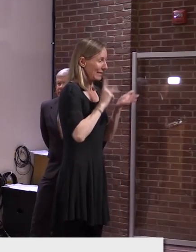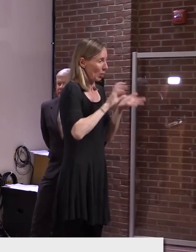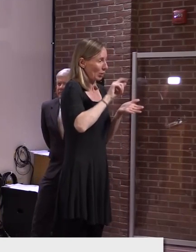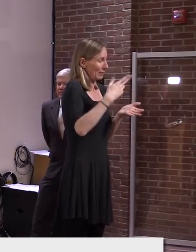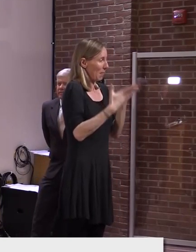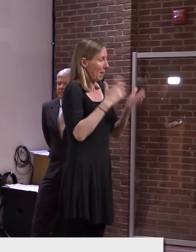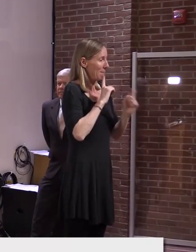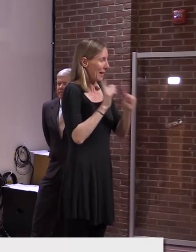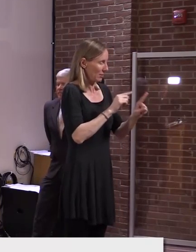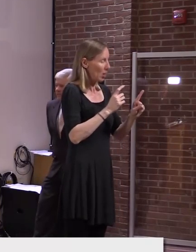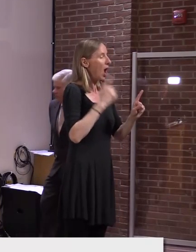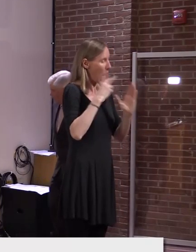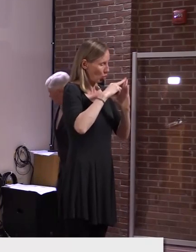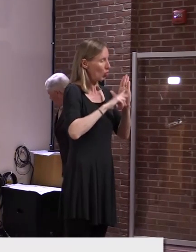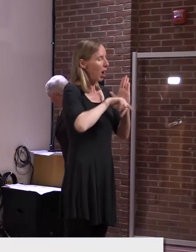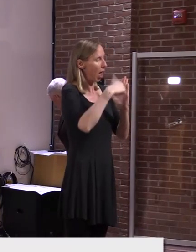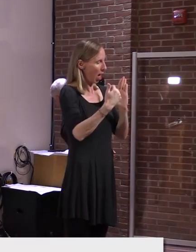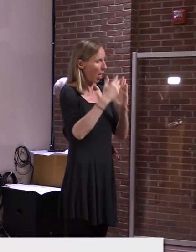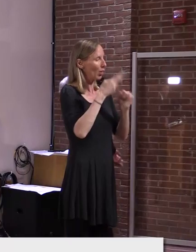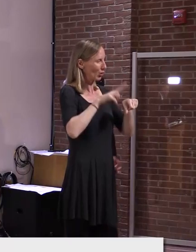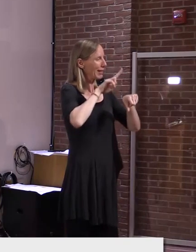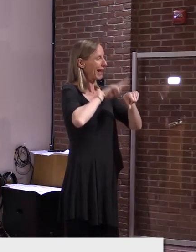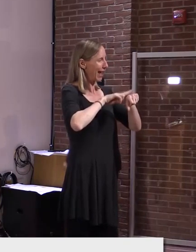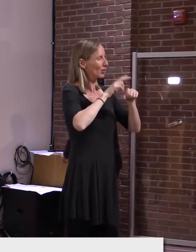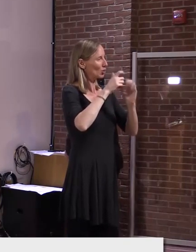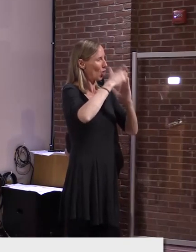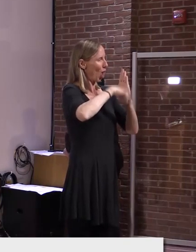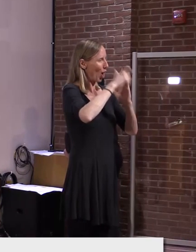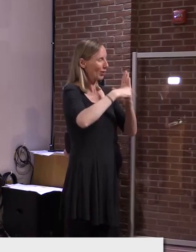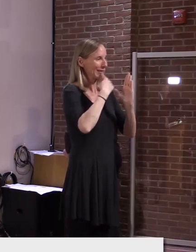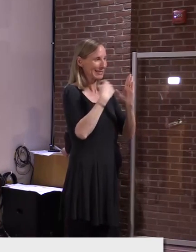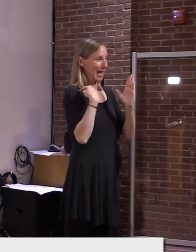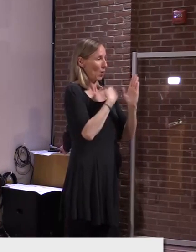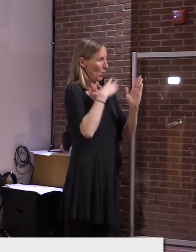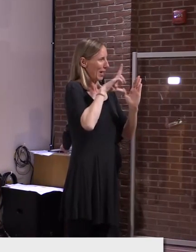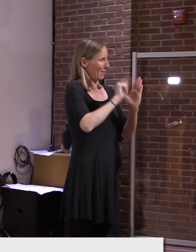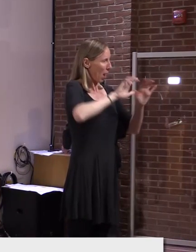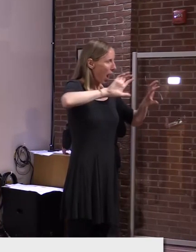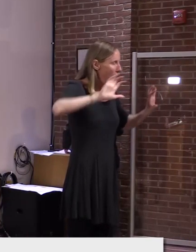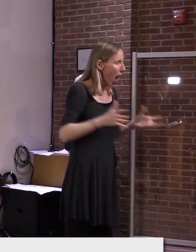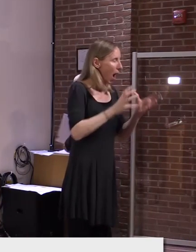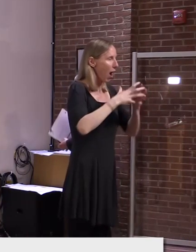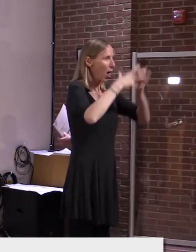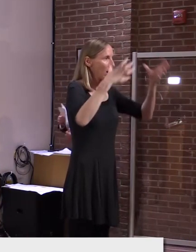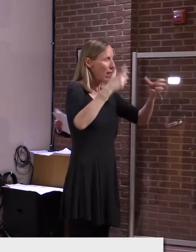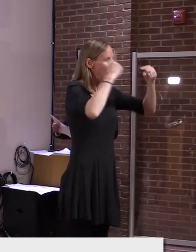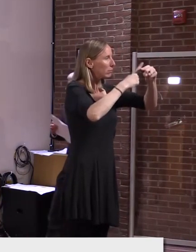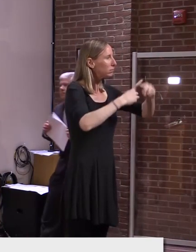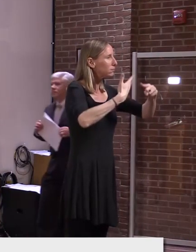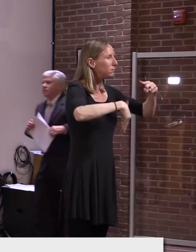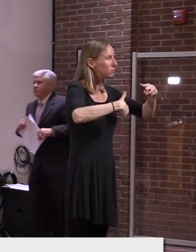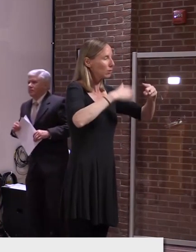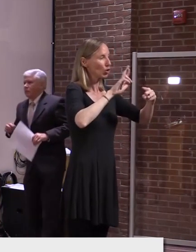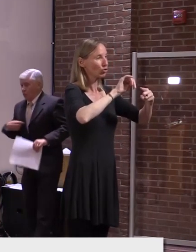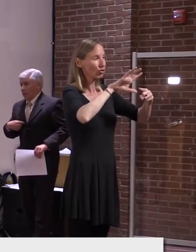article, another national article, where they were giving us high marks for all we've done in the racial